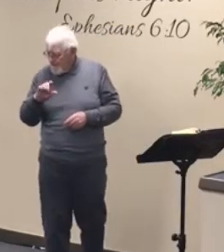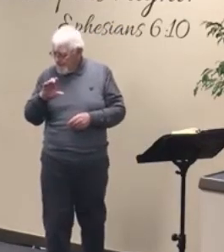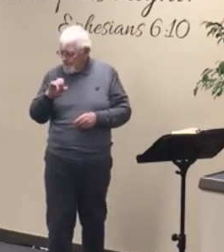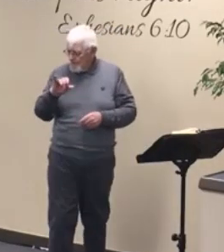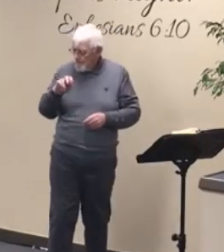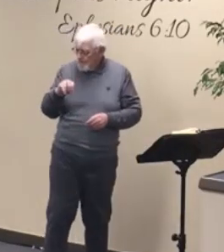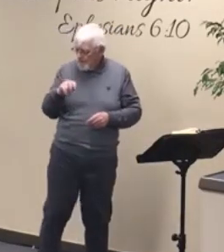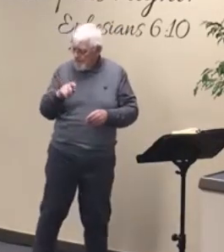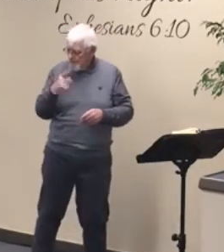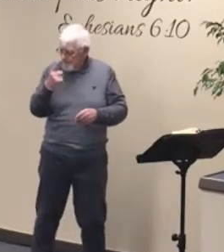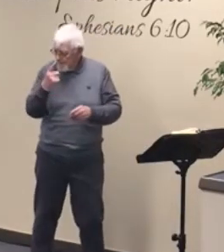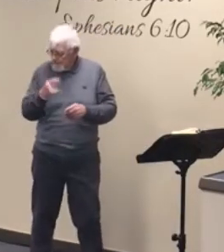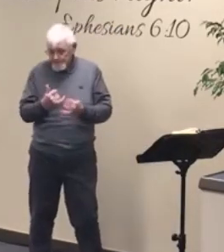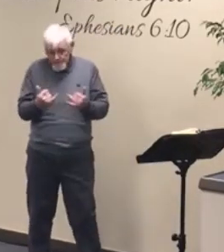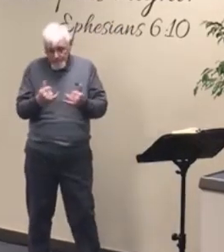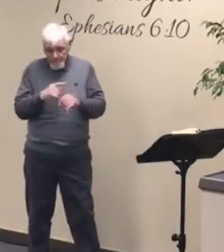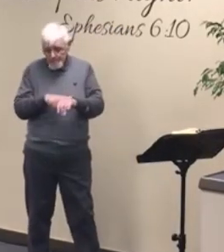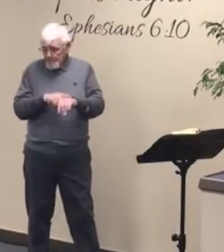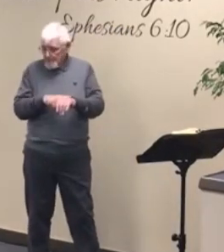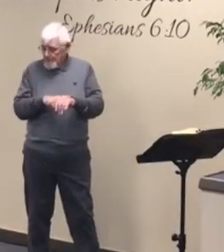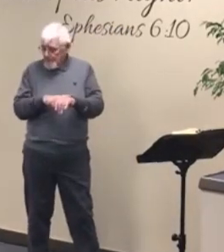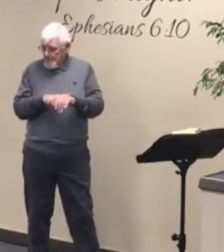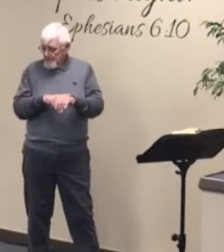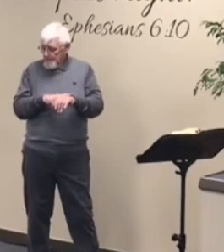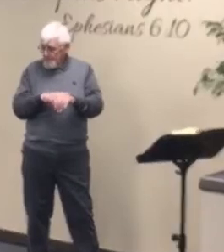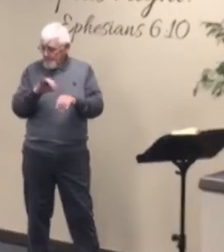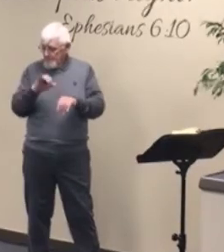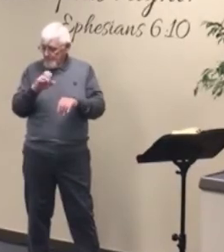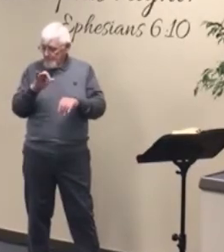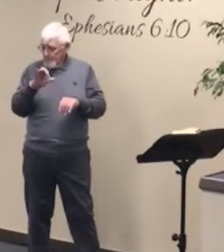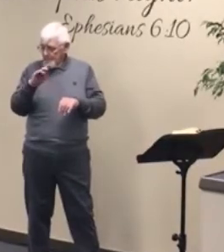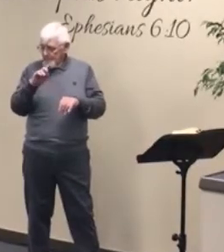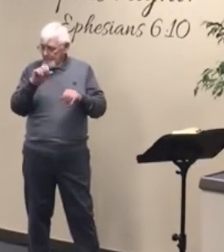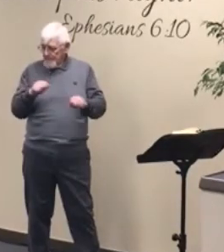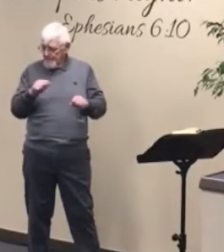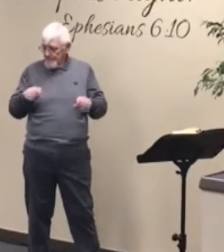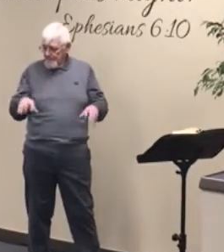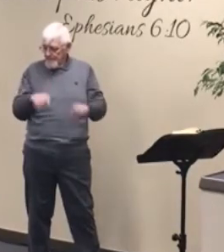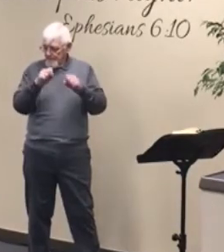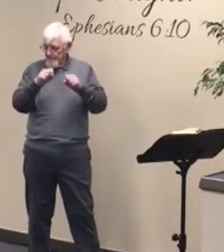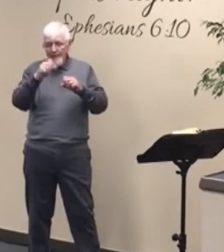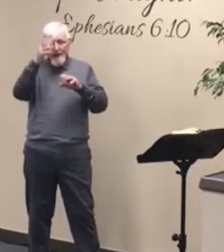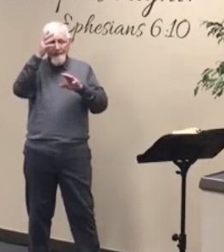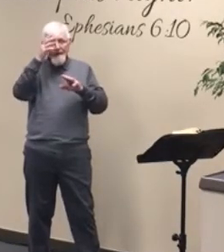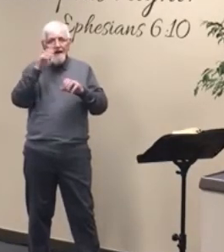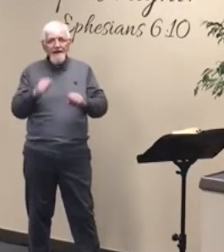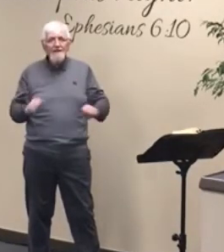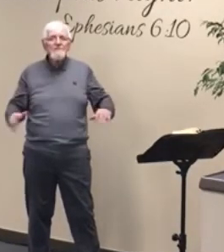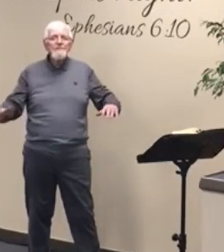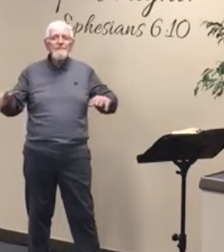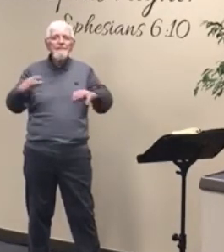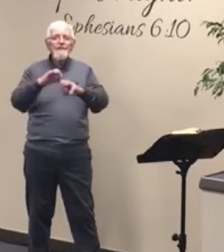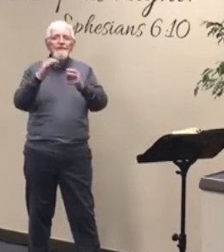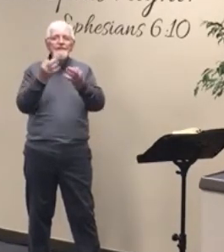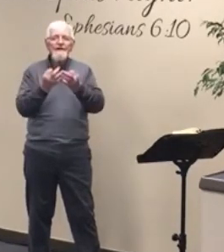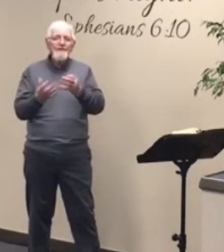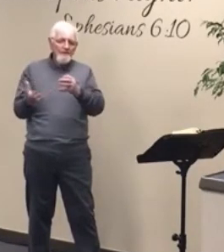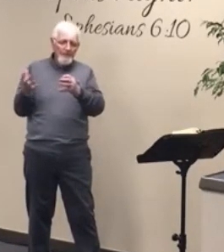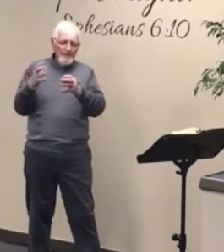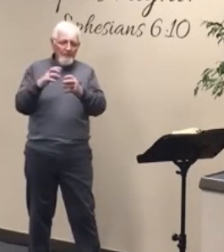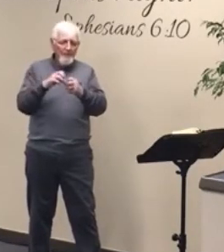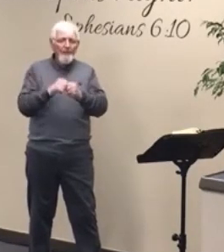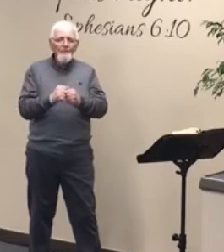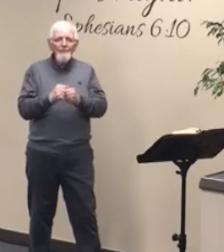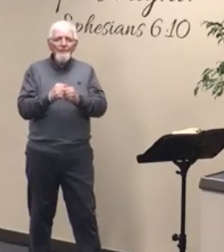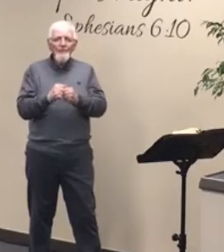the father, Jacob, can be revived. This is the first place where the family can be completely rejoined. This is the only place